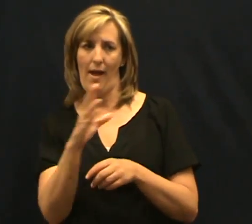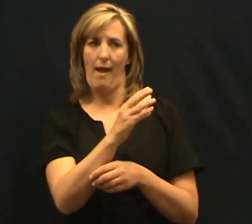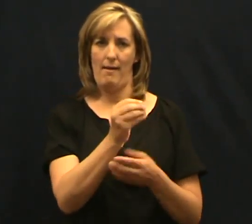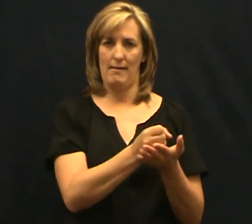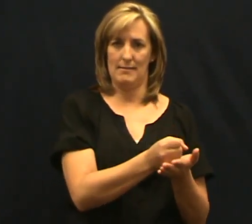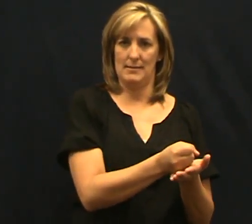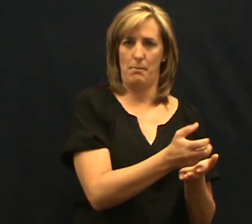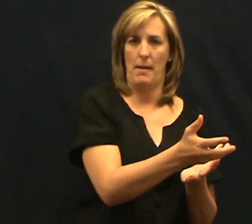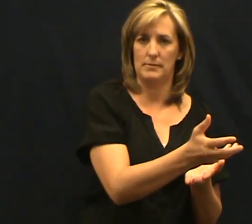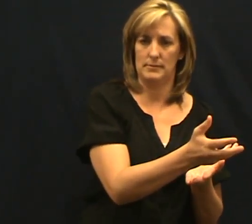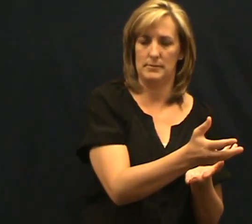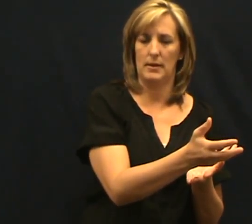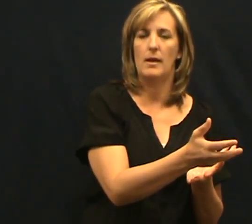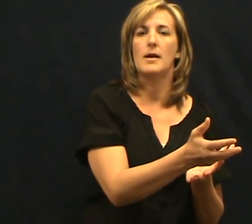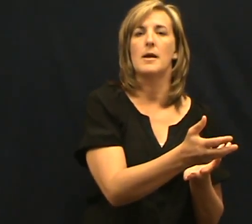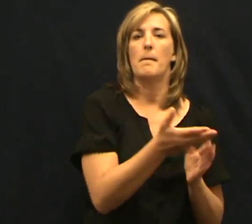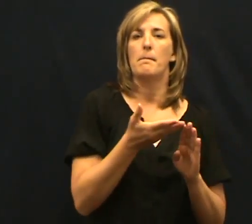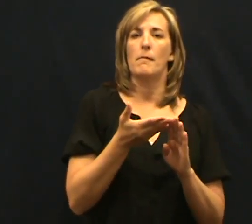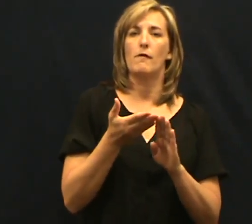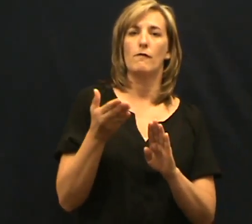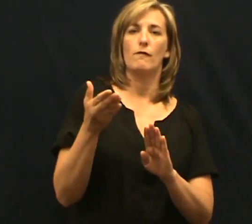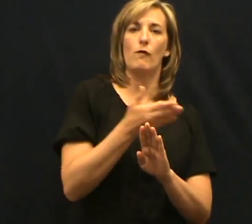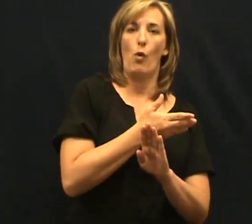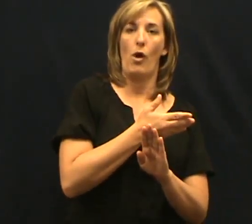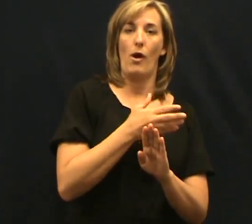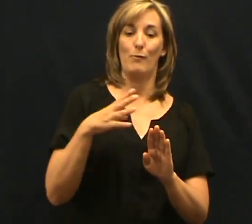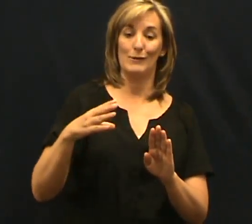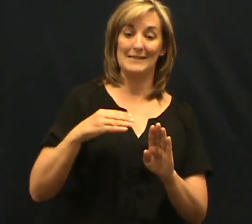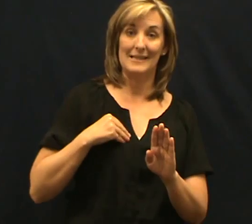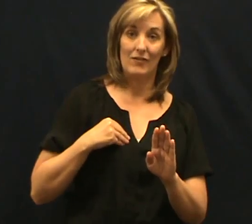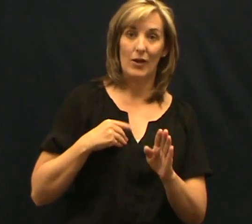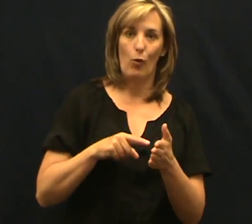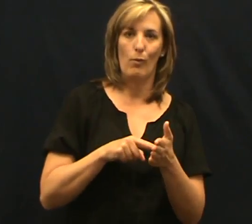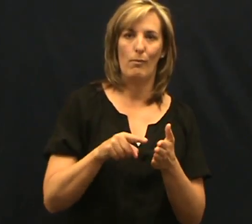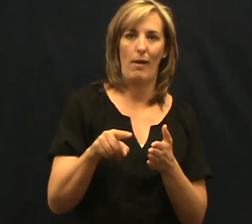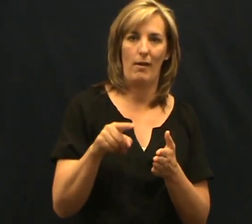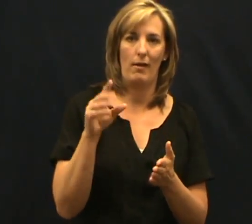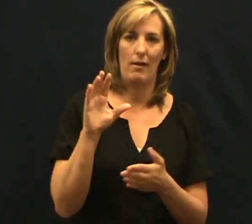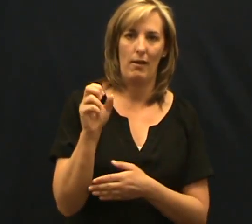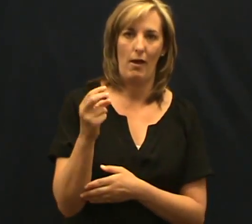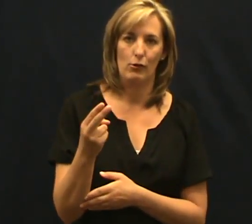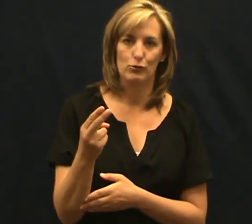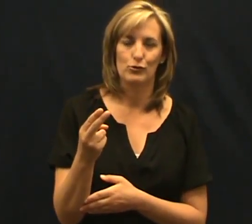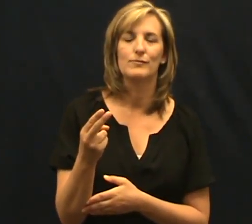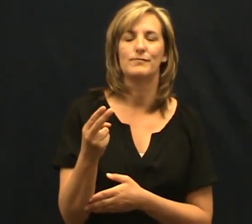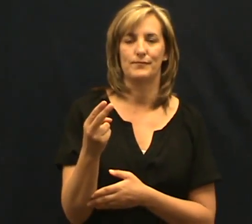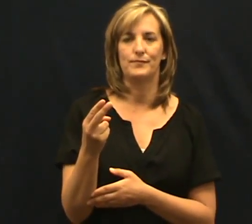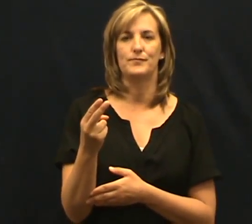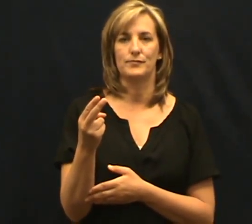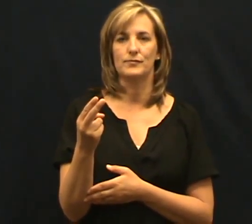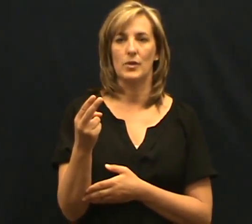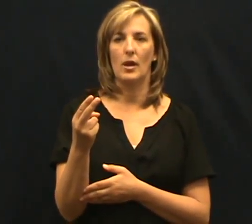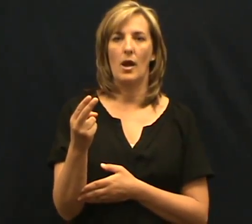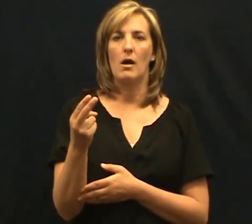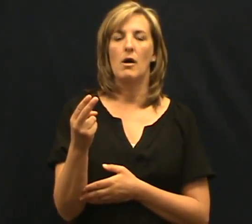to receiving or paying the cash. So again, that's part of the accrual basis of accounting. And we also then, along